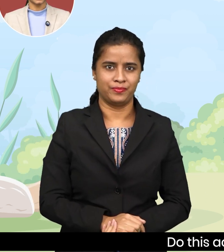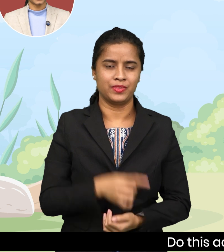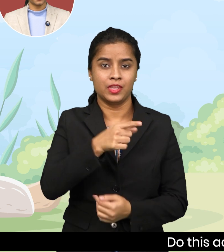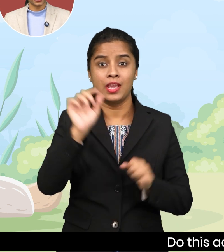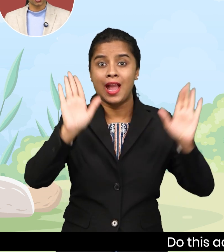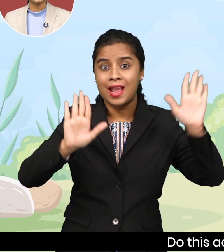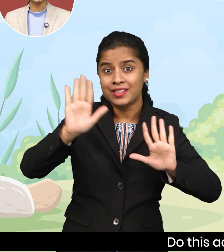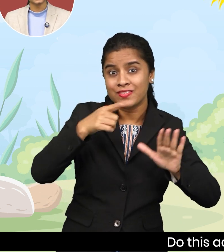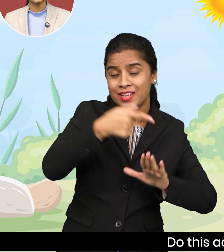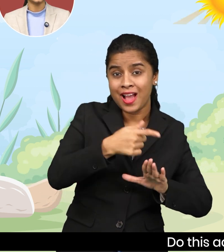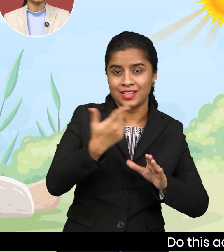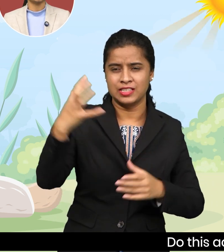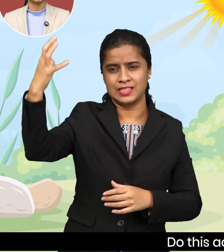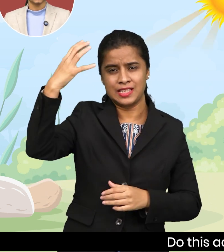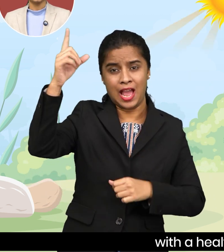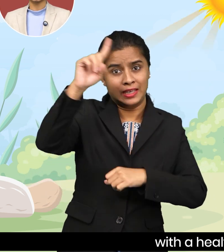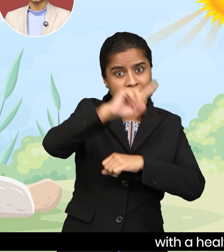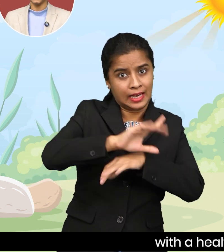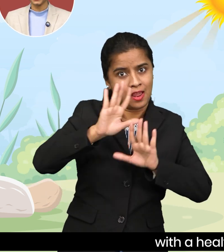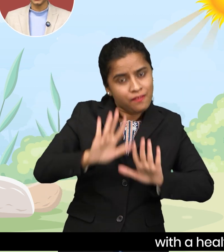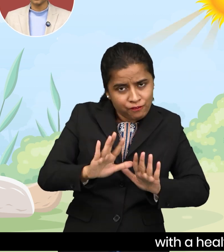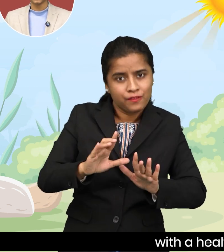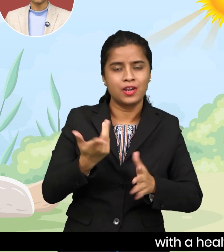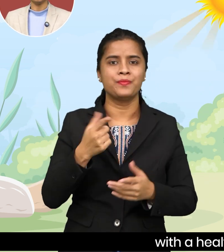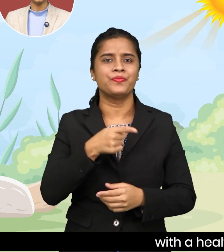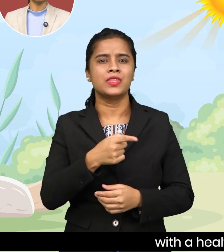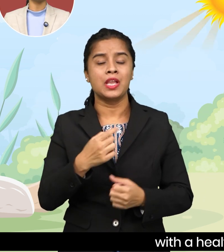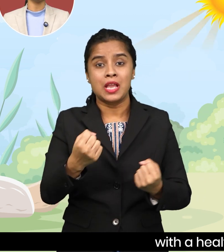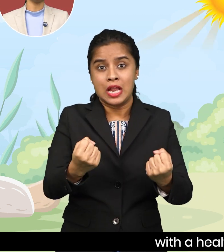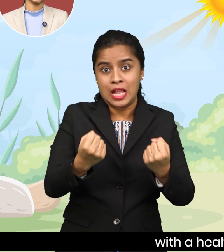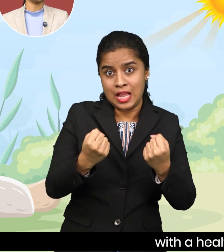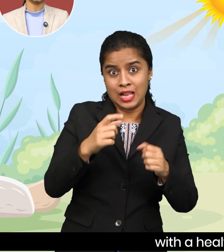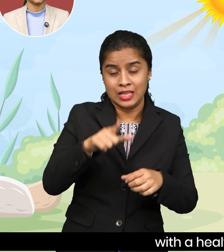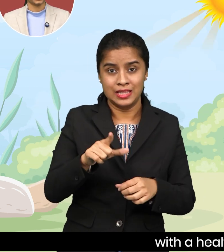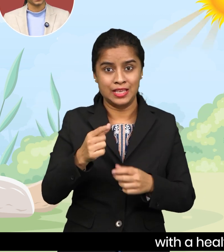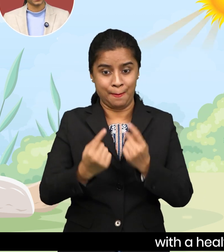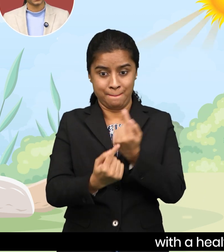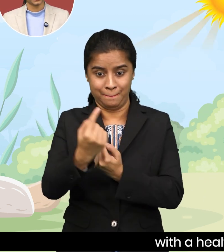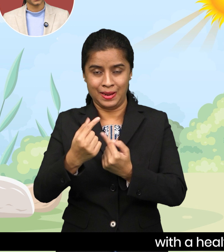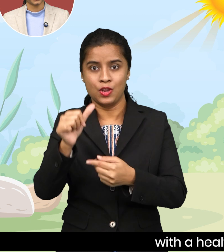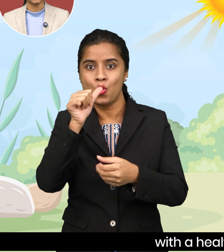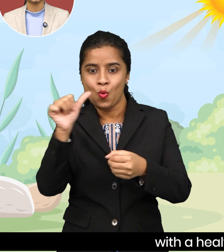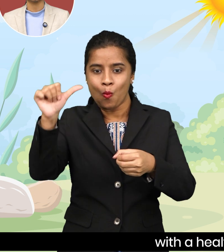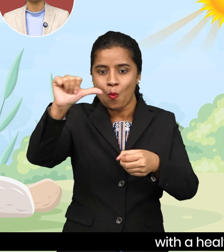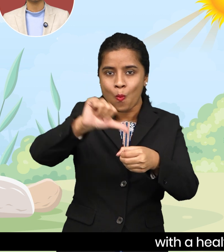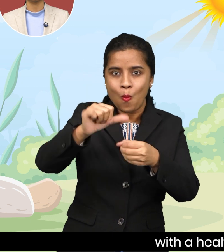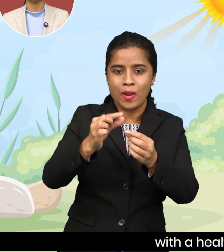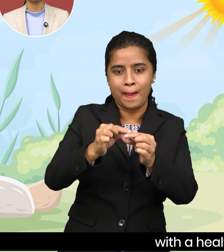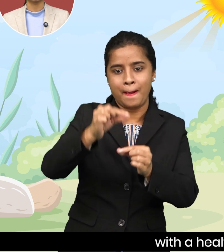Do this activity on a sunny day with a healthy, well-watered plant.